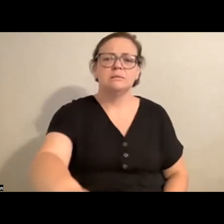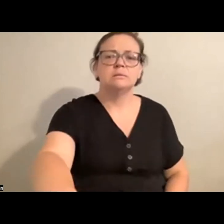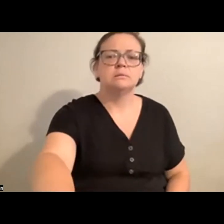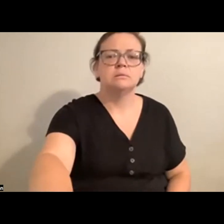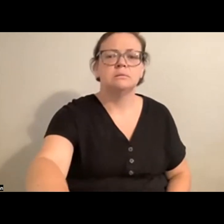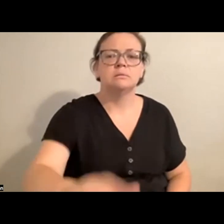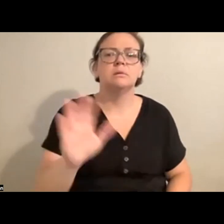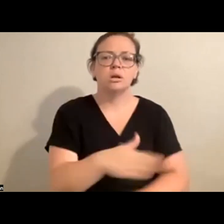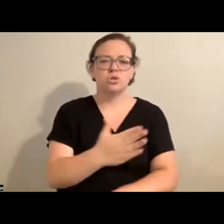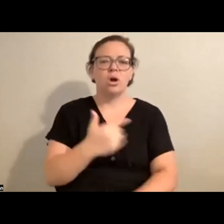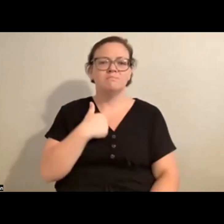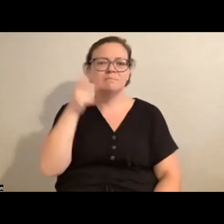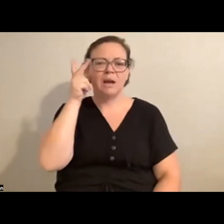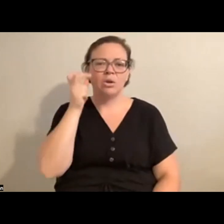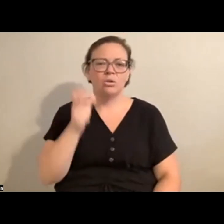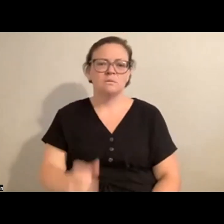song.